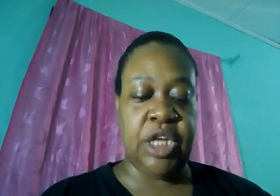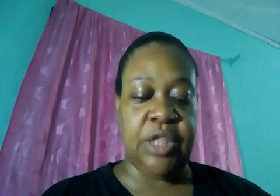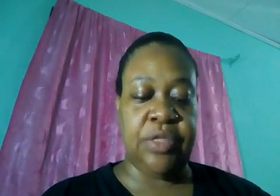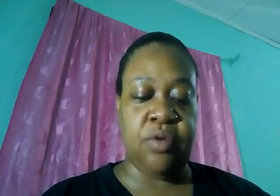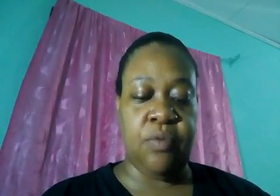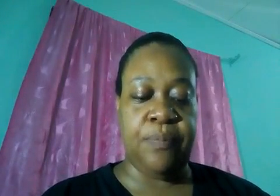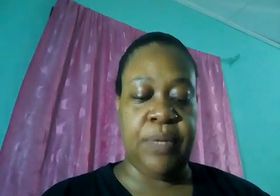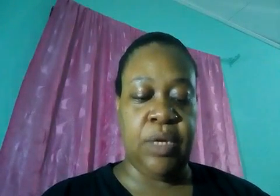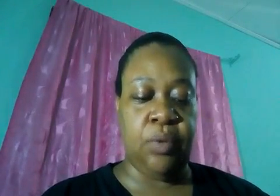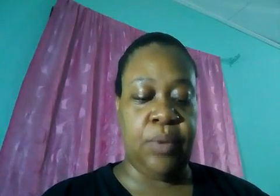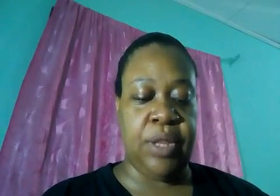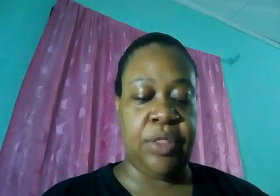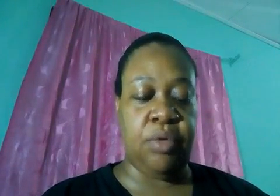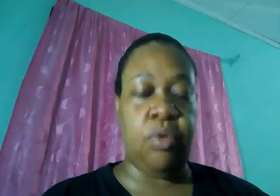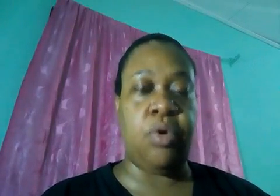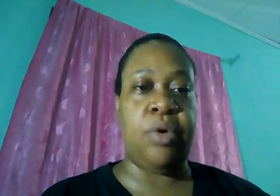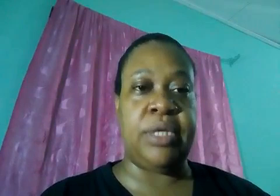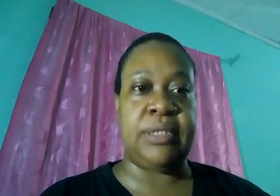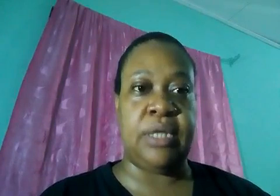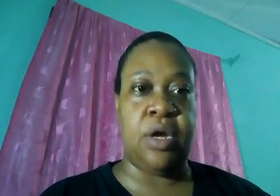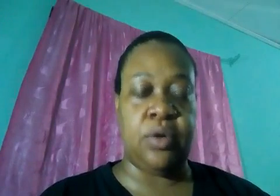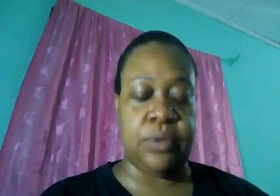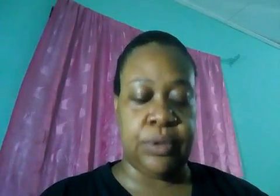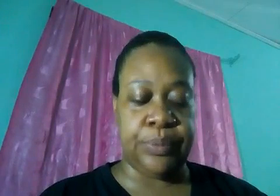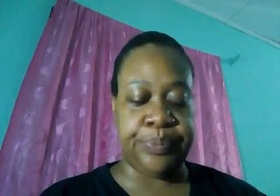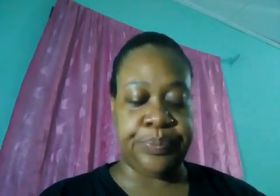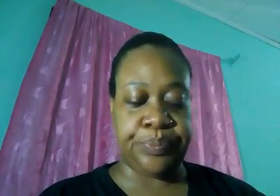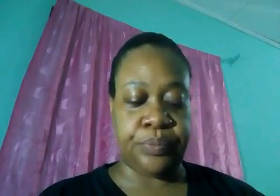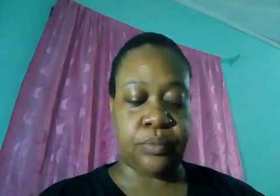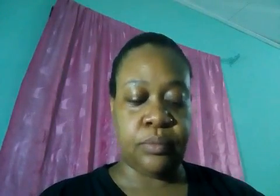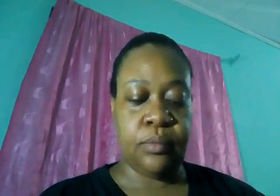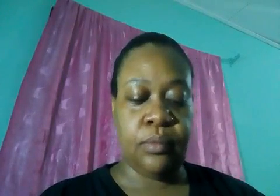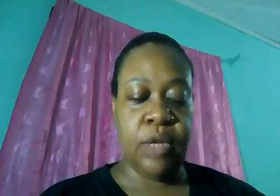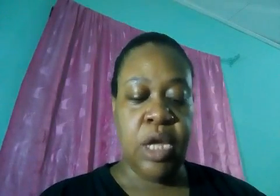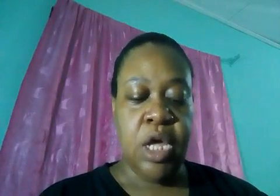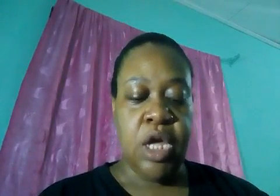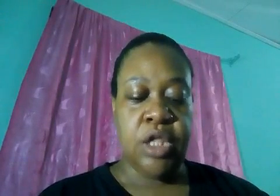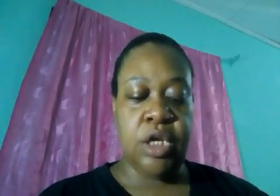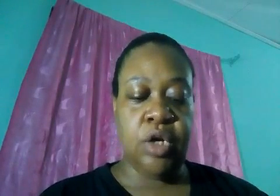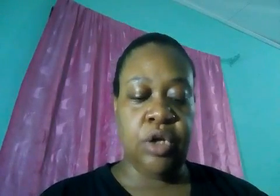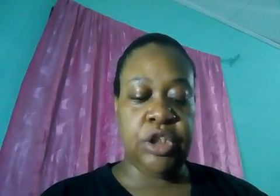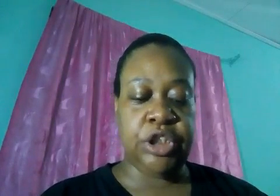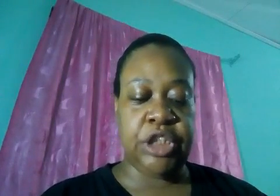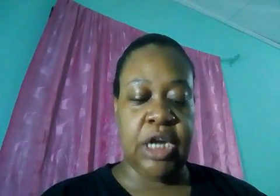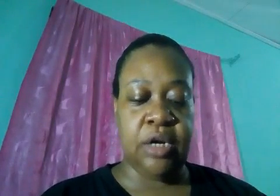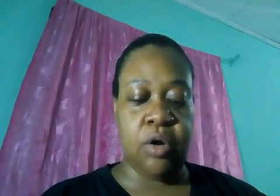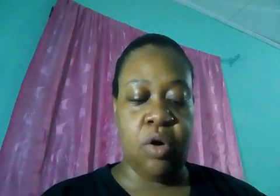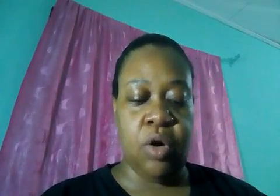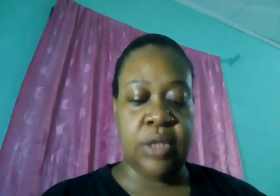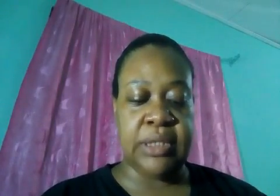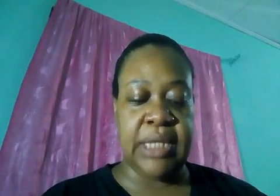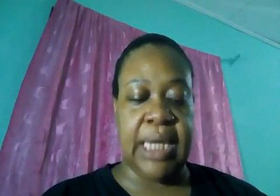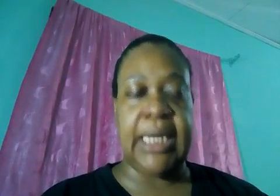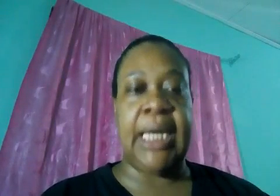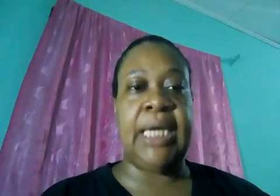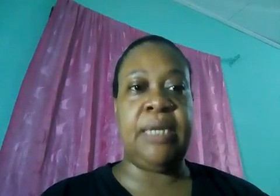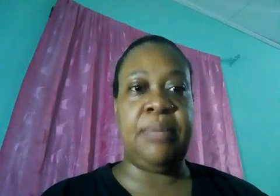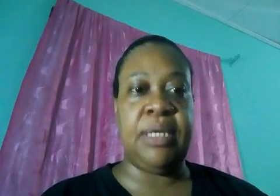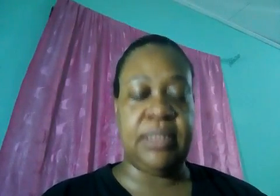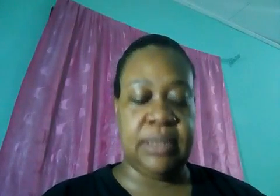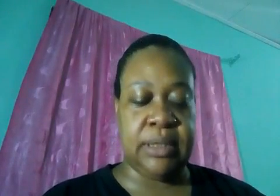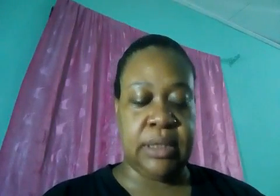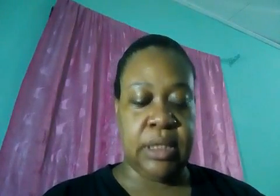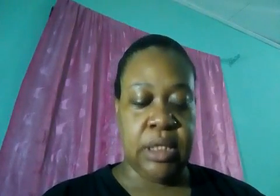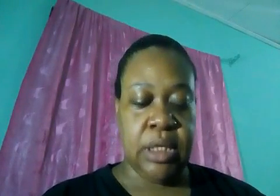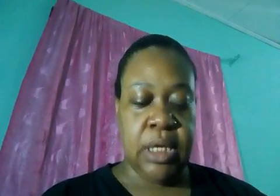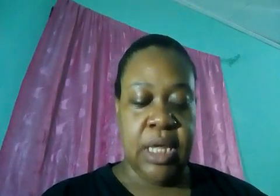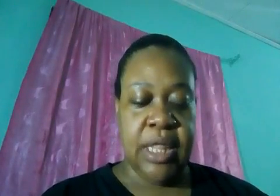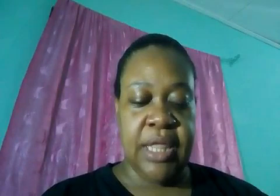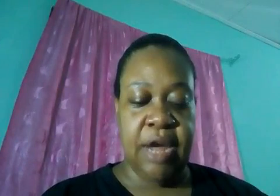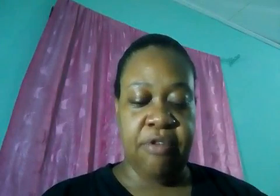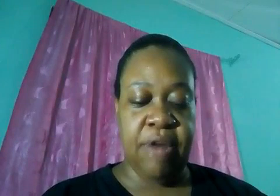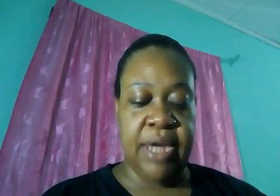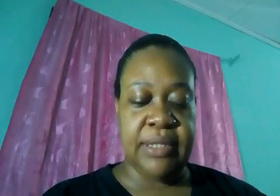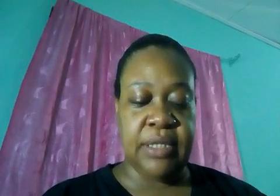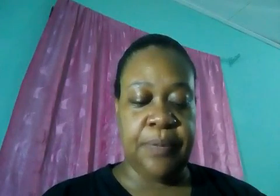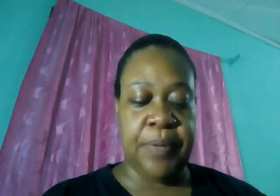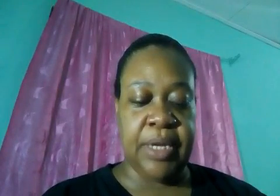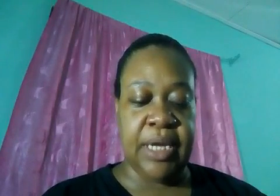thou be when thou goest out. The Lord shall cause thine enemies that rise up against